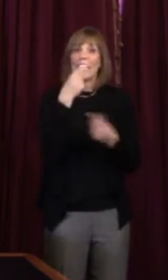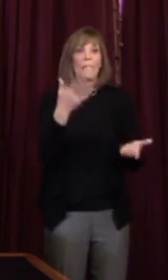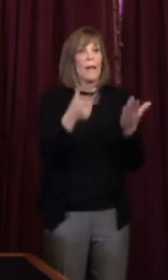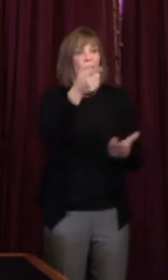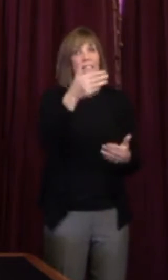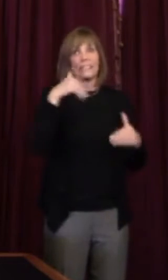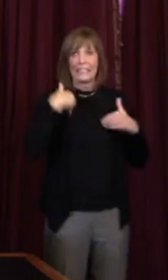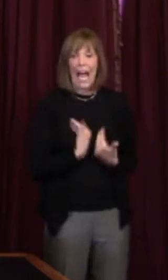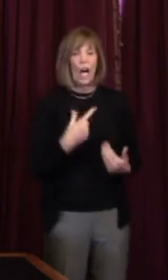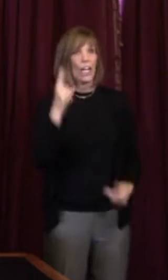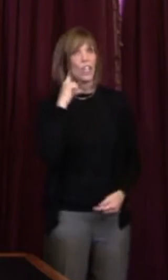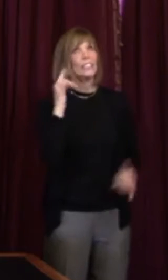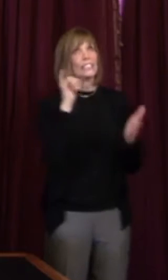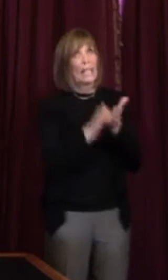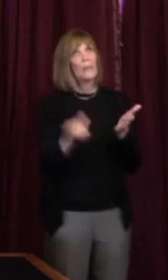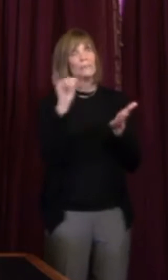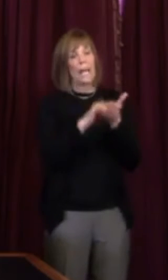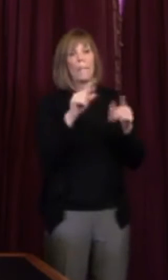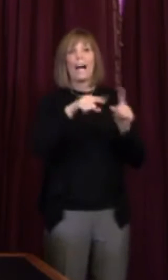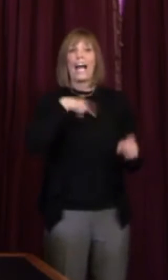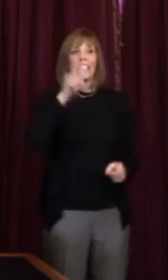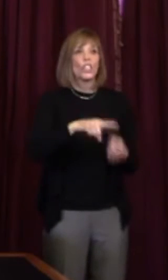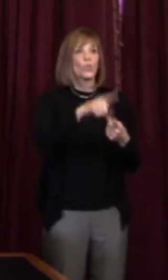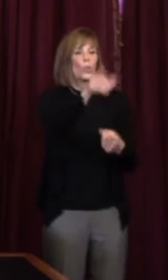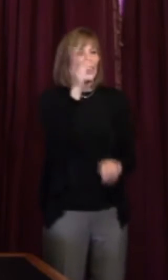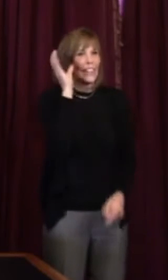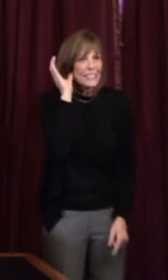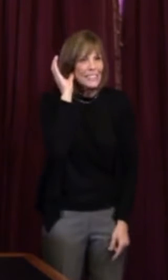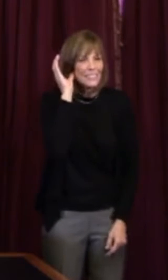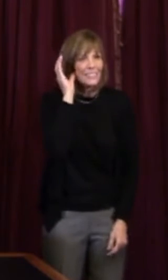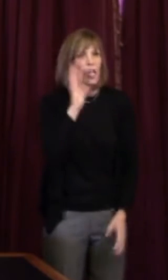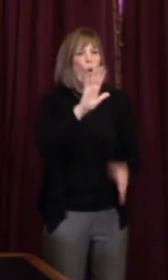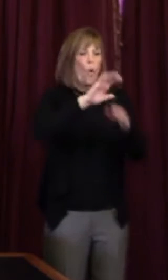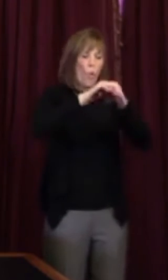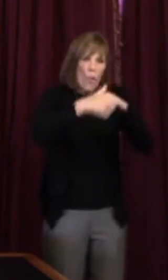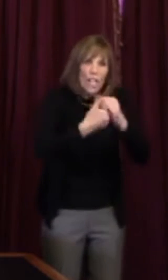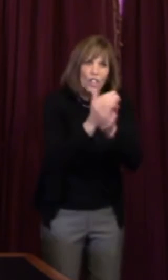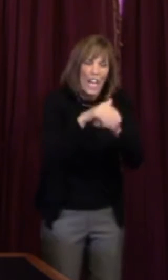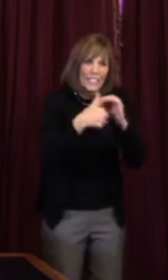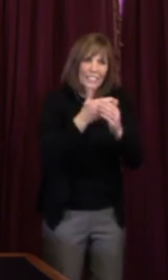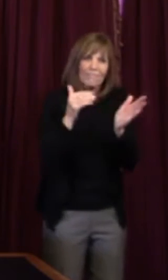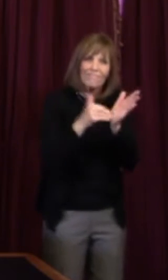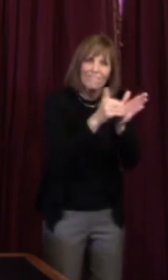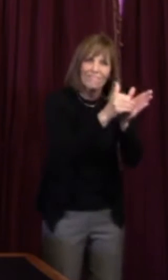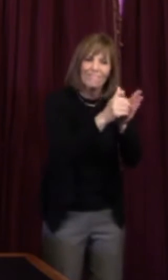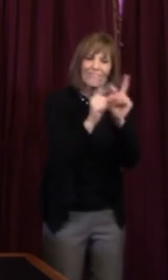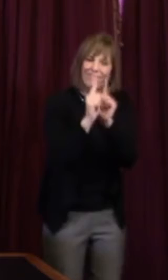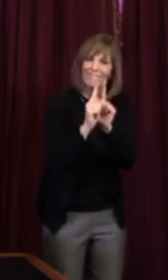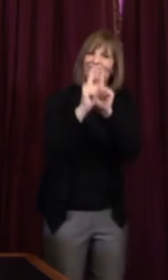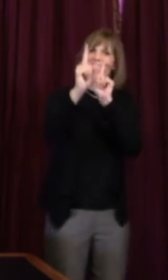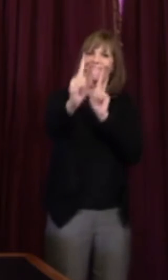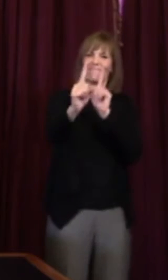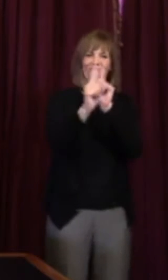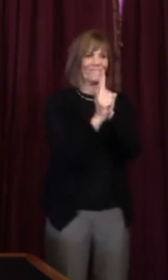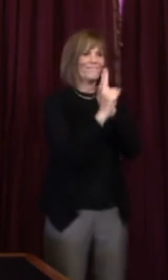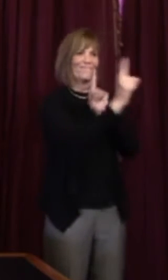of hearing it, but I need you to listen. Wash your hands. Socially distance when